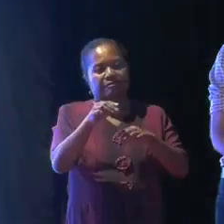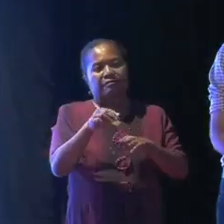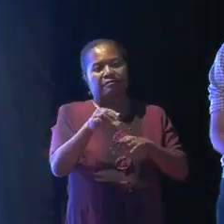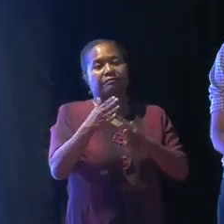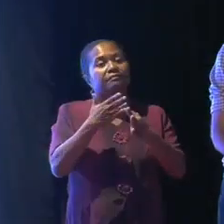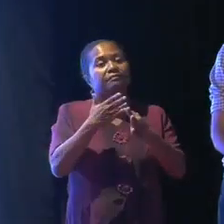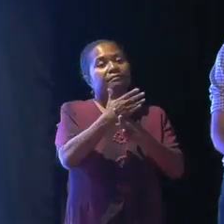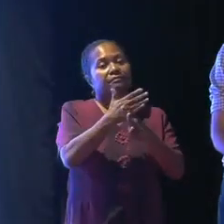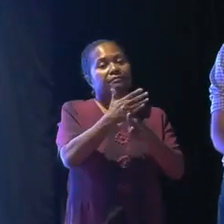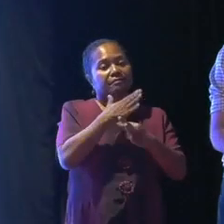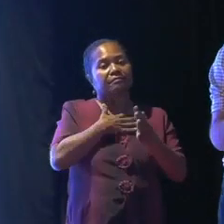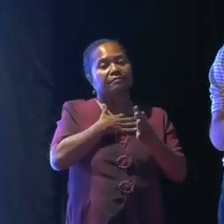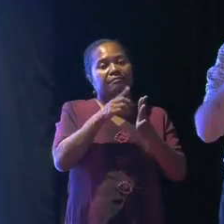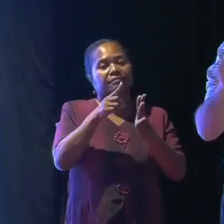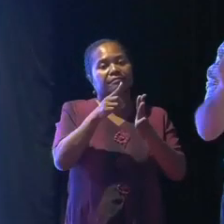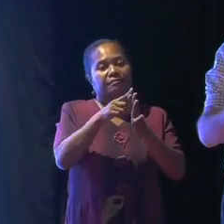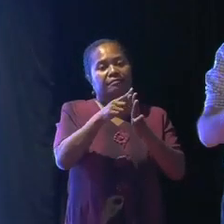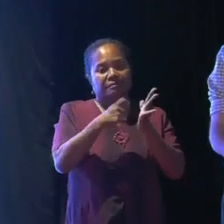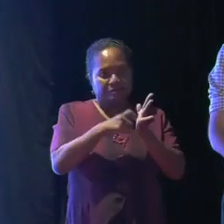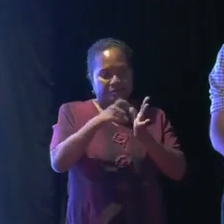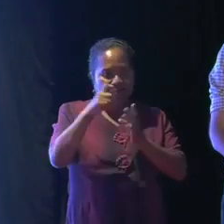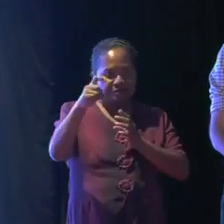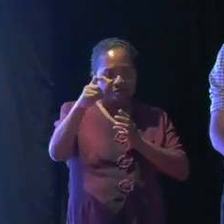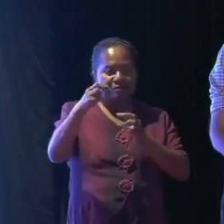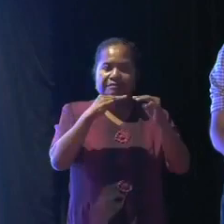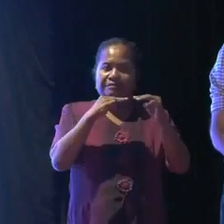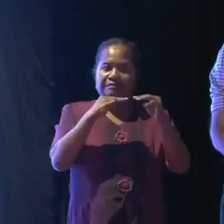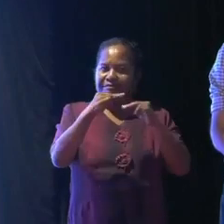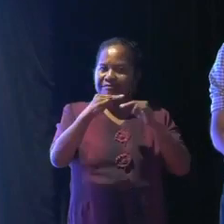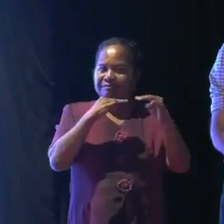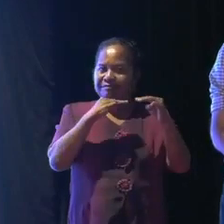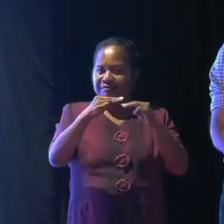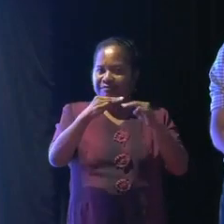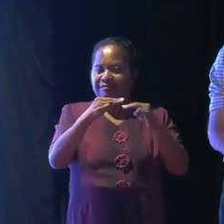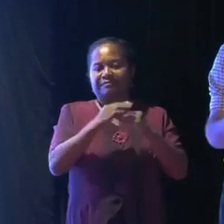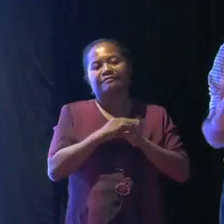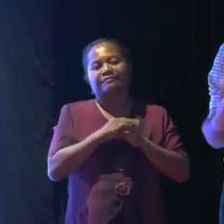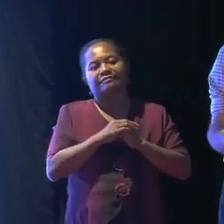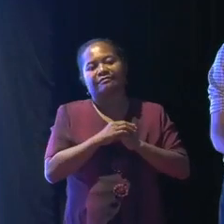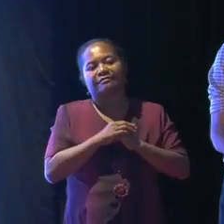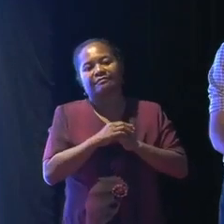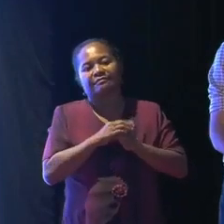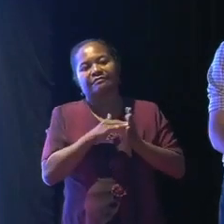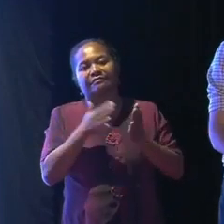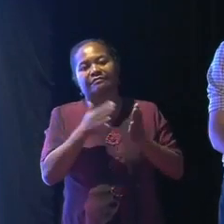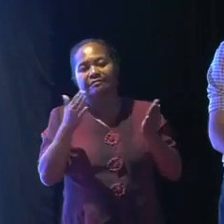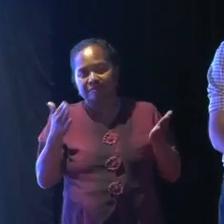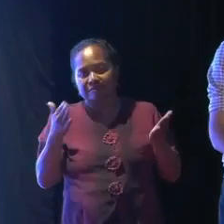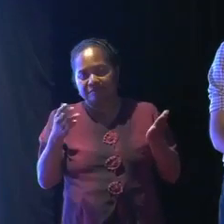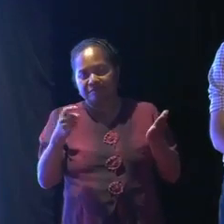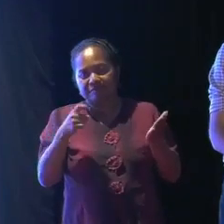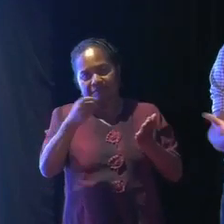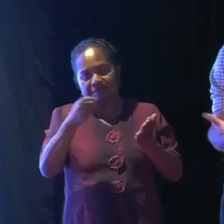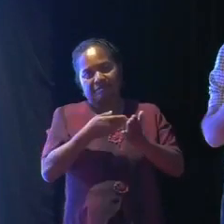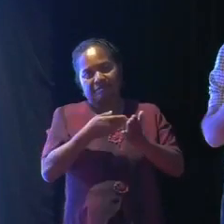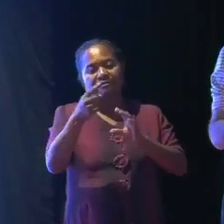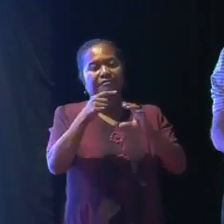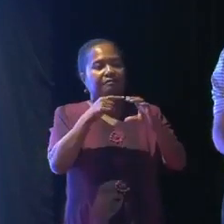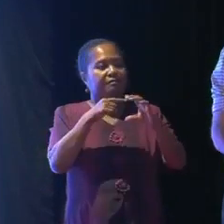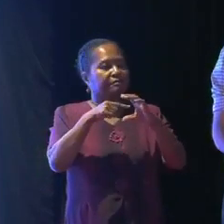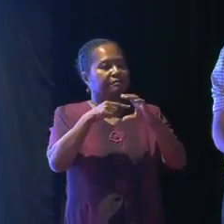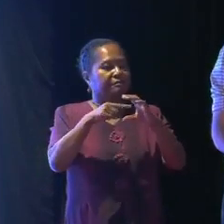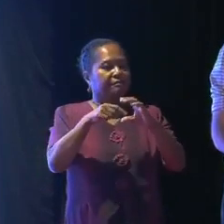your MyIRC account, which allows you to manage the process end to end. Currently, if you submit them via email, you don't